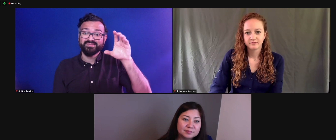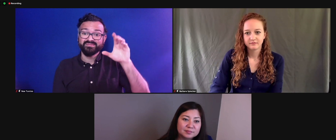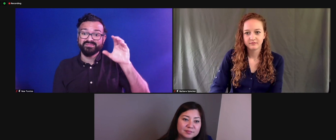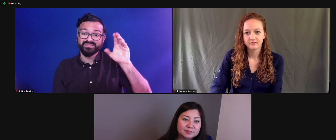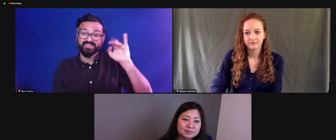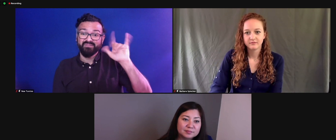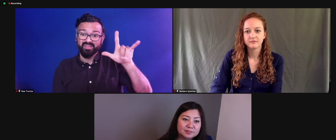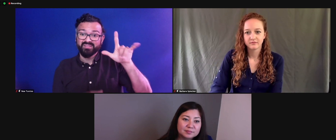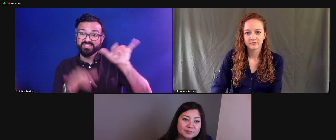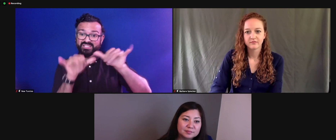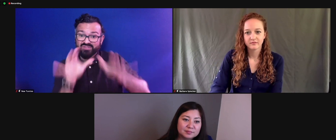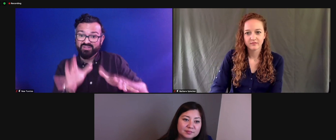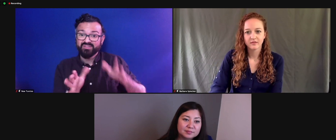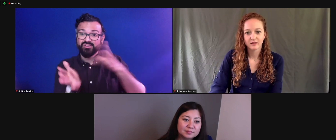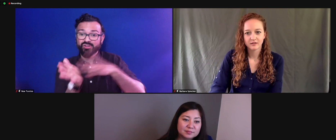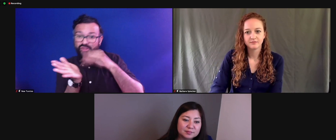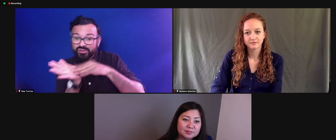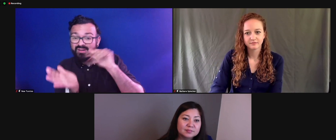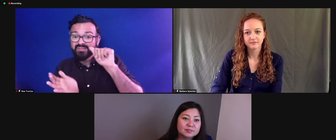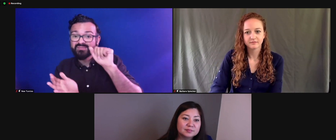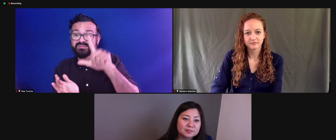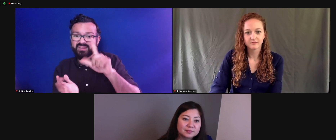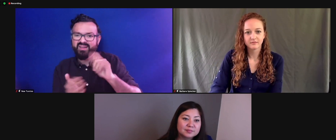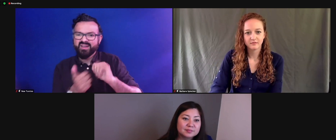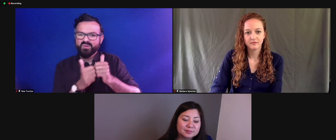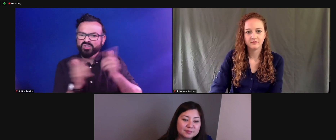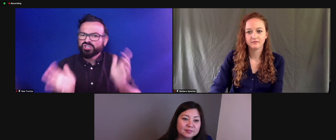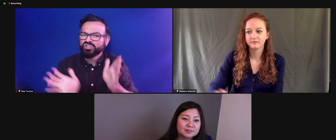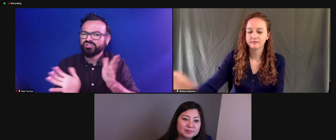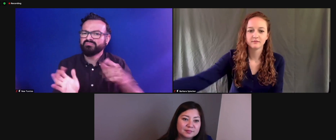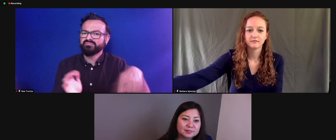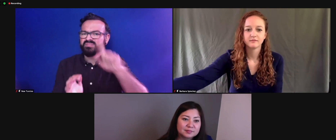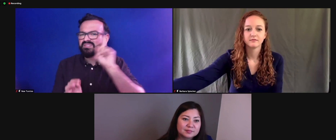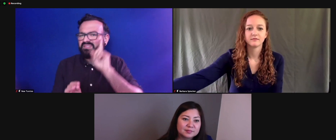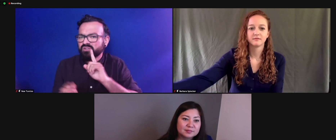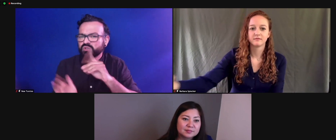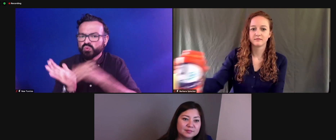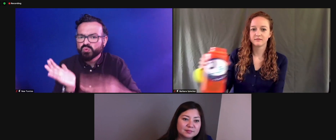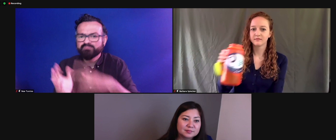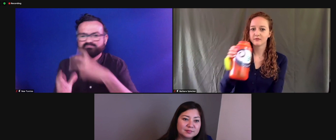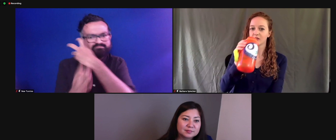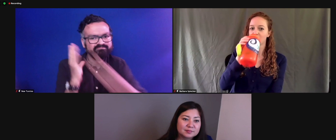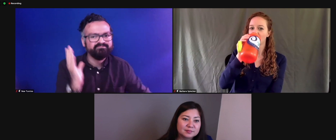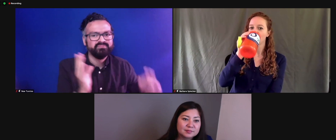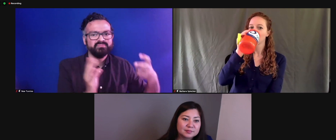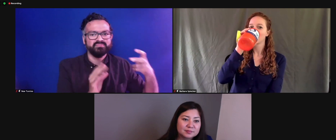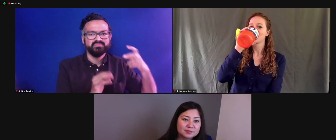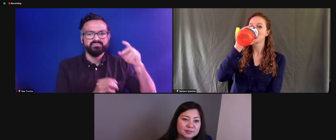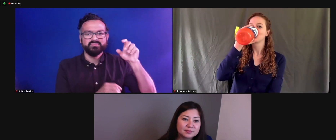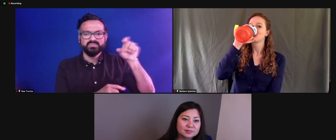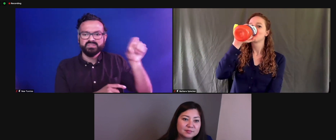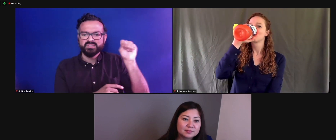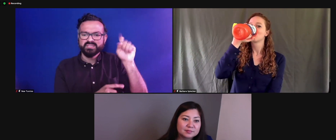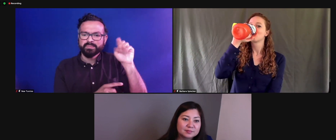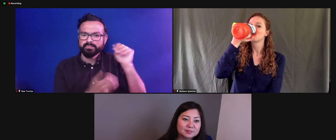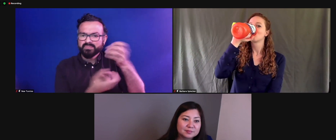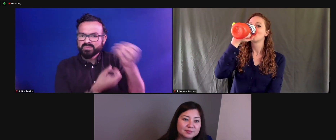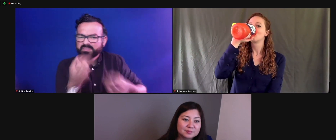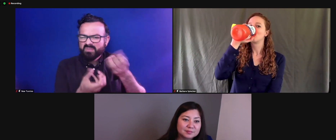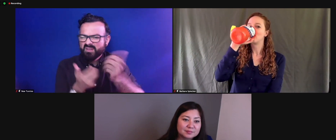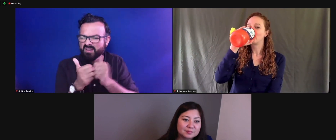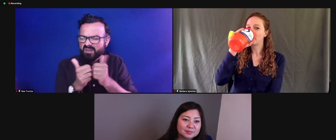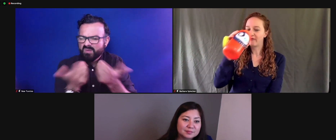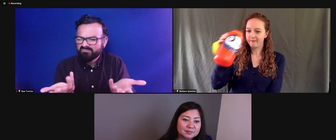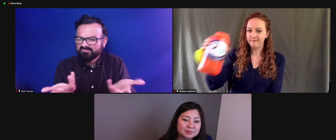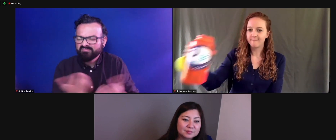that person have that exam signed in ASL to answer, to give an equivalent, same like a driver's